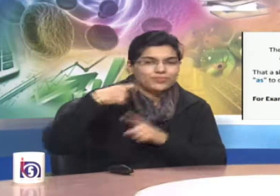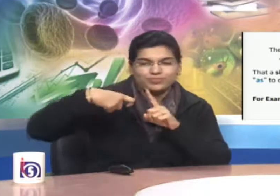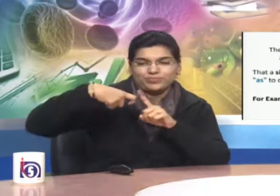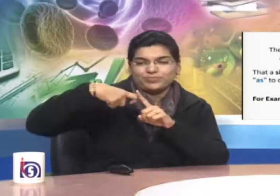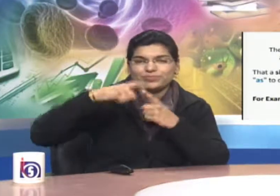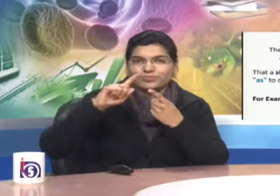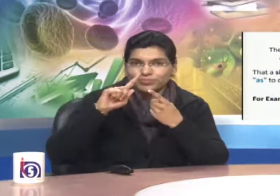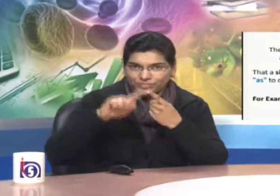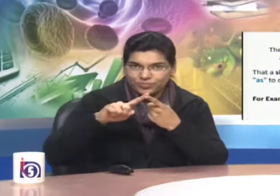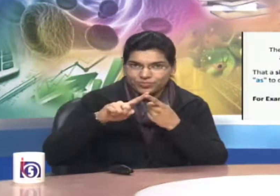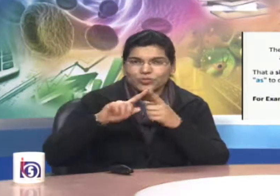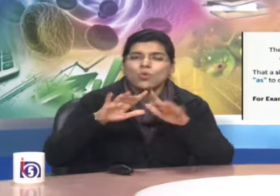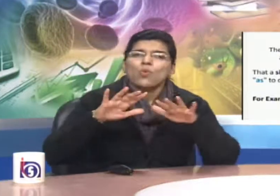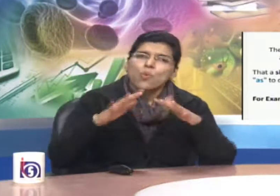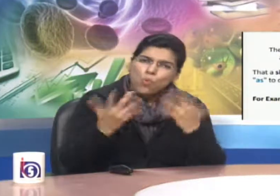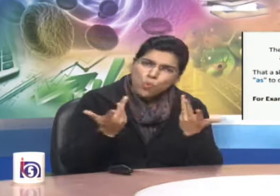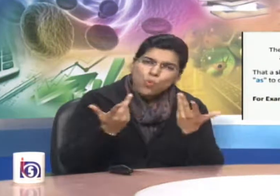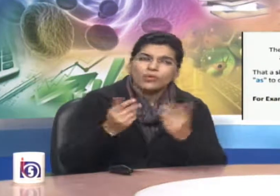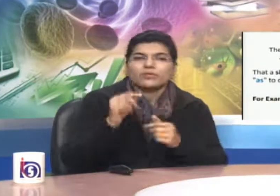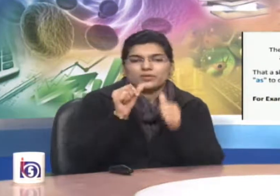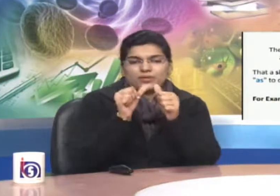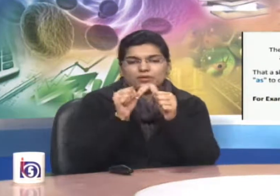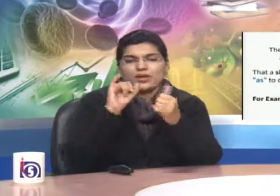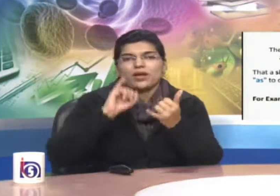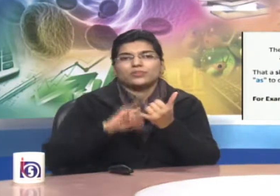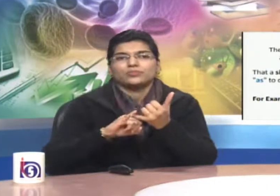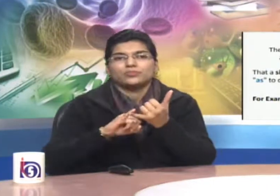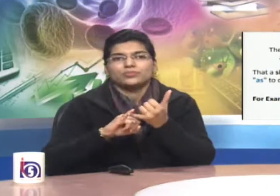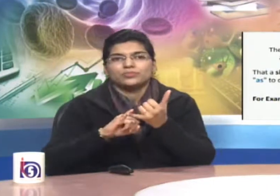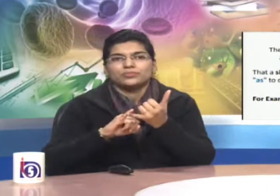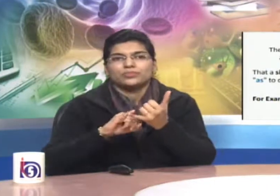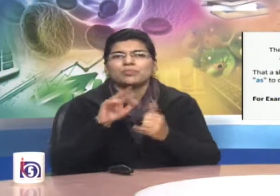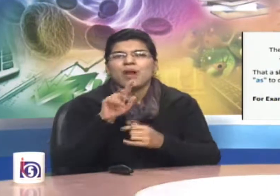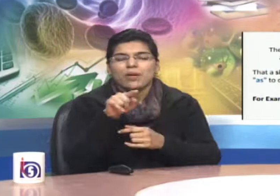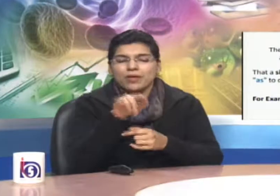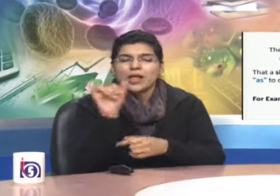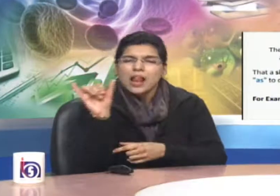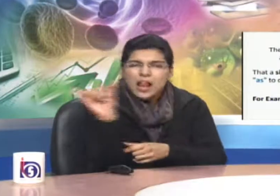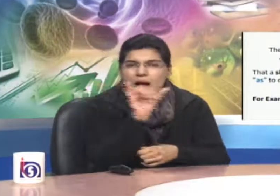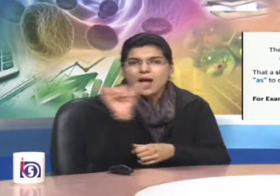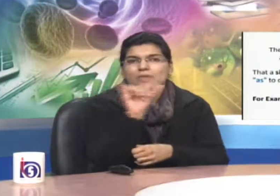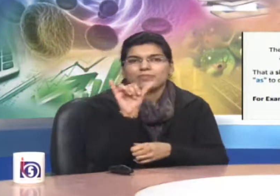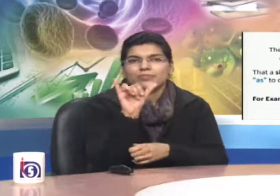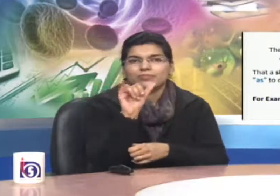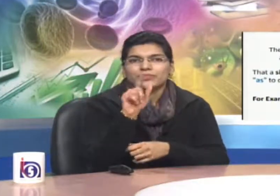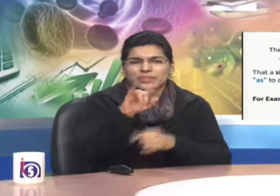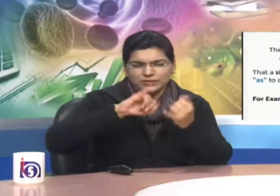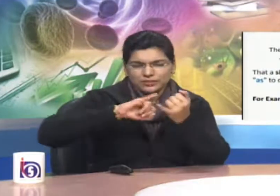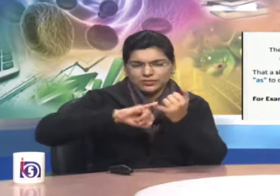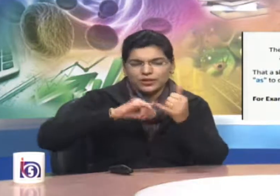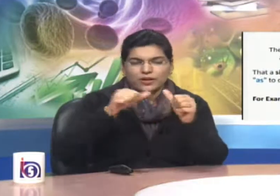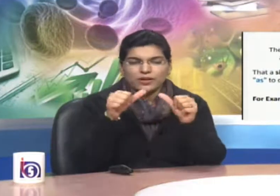like or as to draw a comparison.